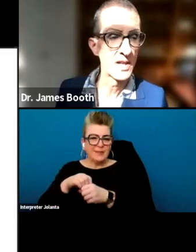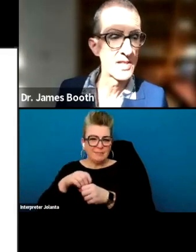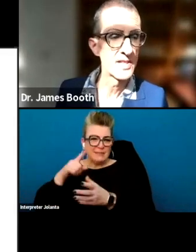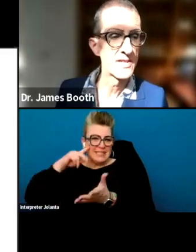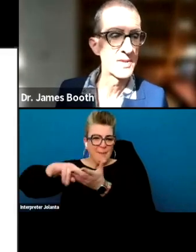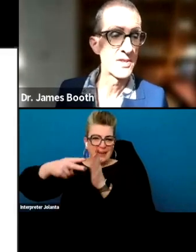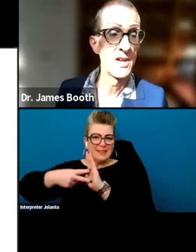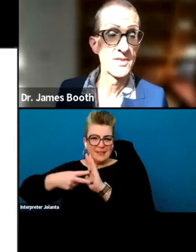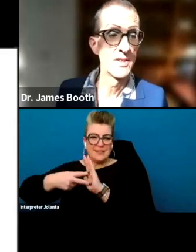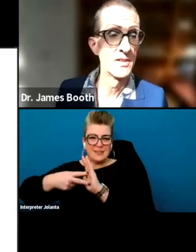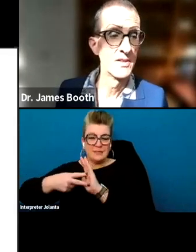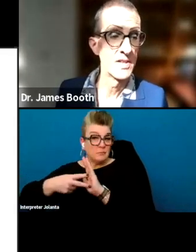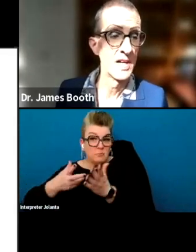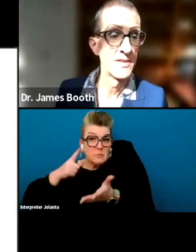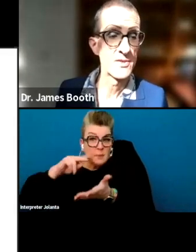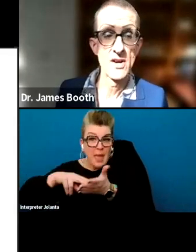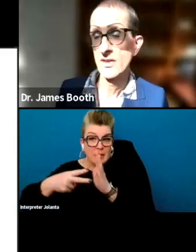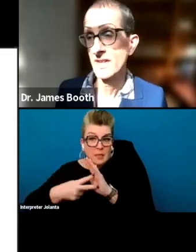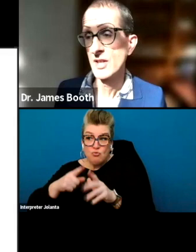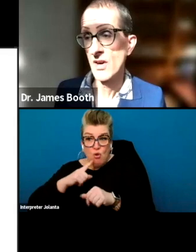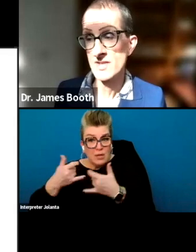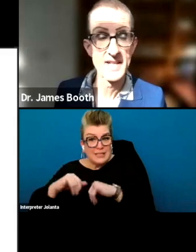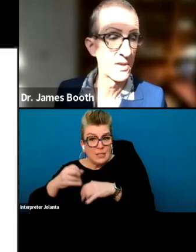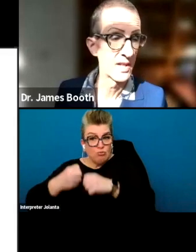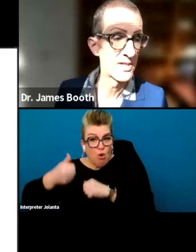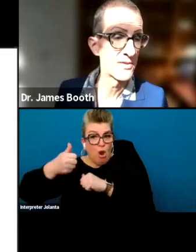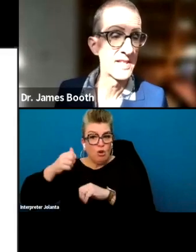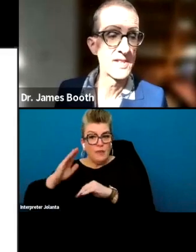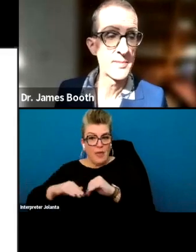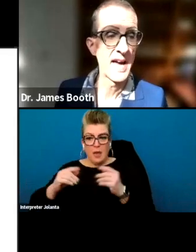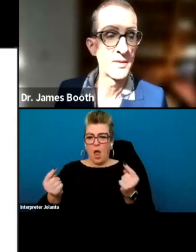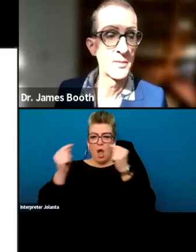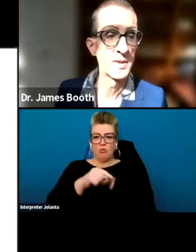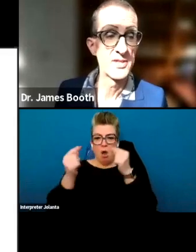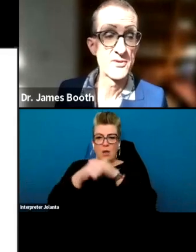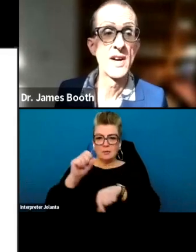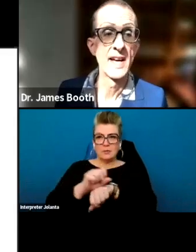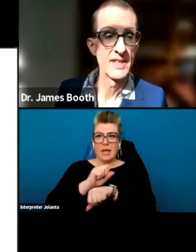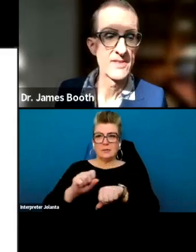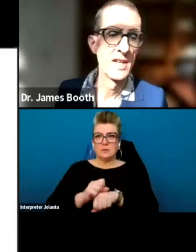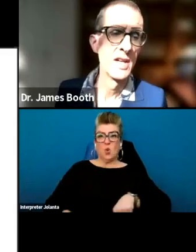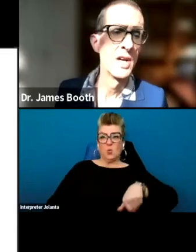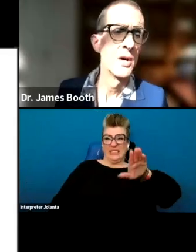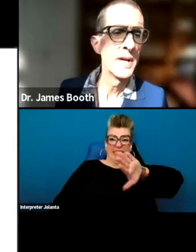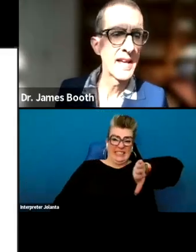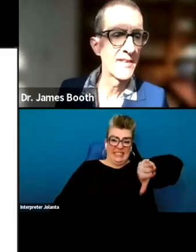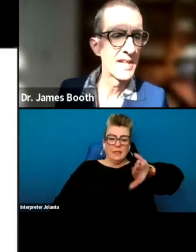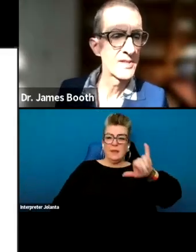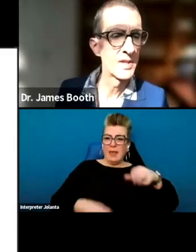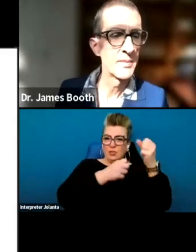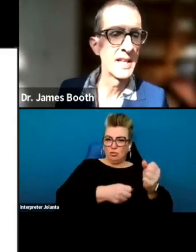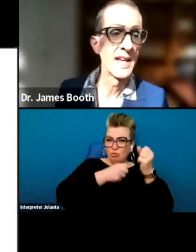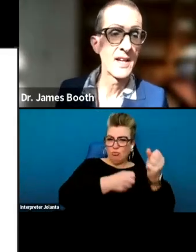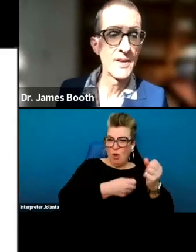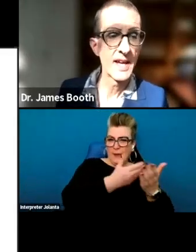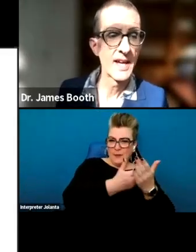semantic correlations, which are also stronger than the across task correlations, right? So this pattern would be strong evidence. Weak